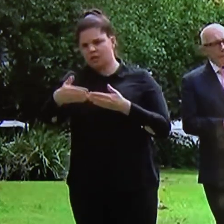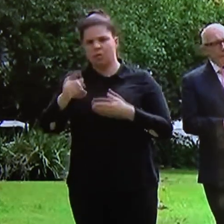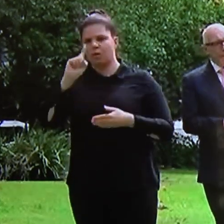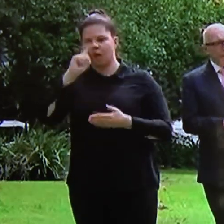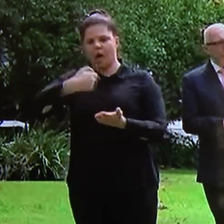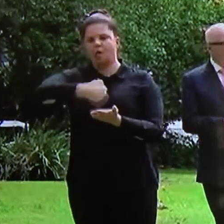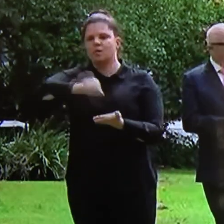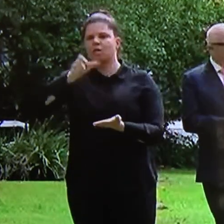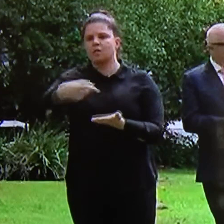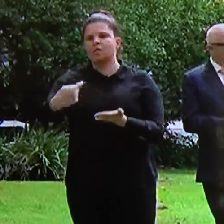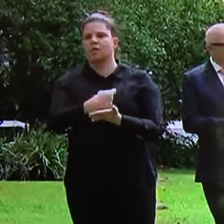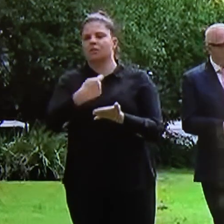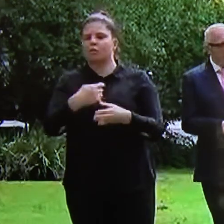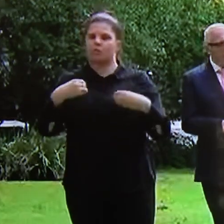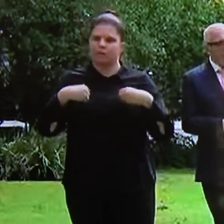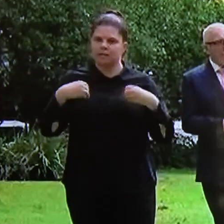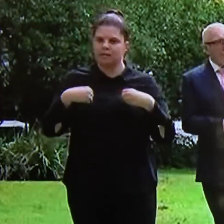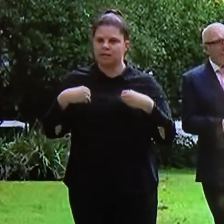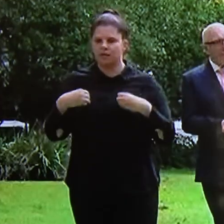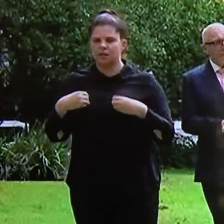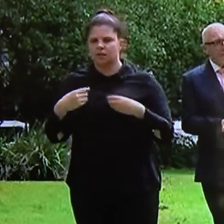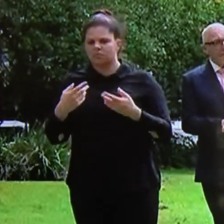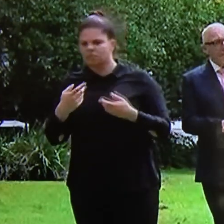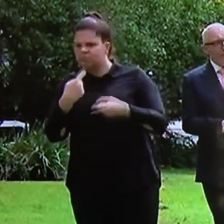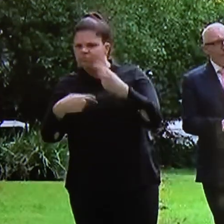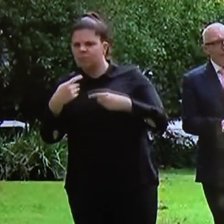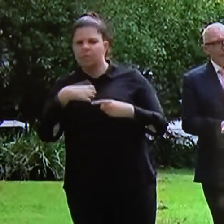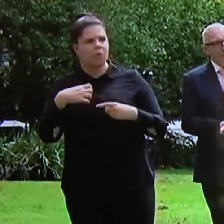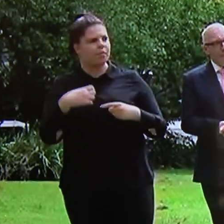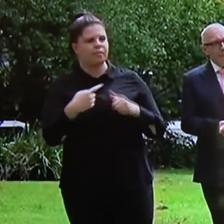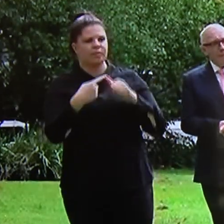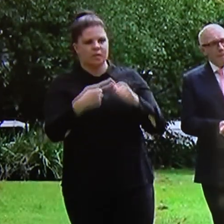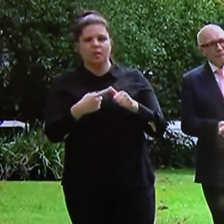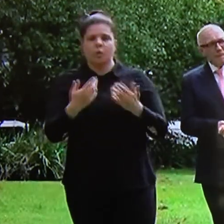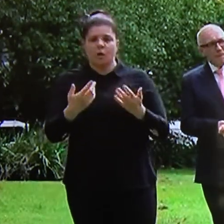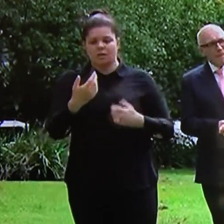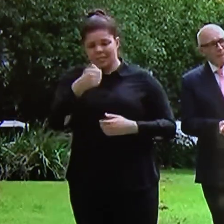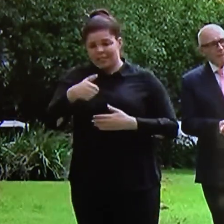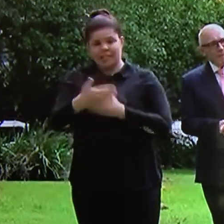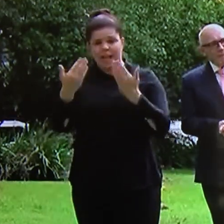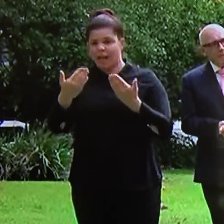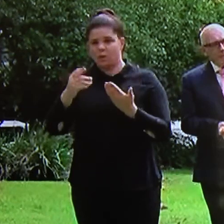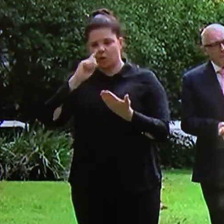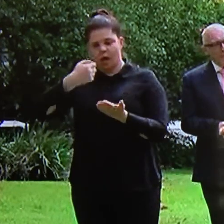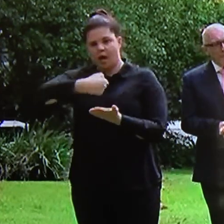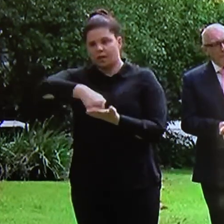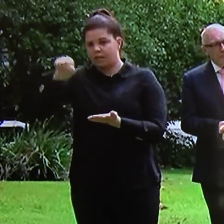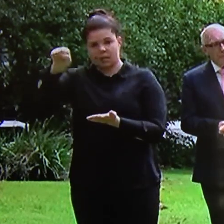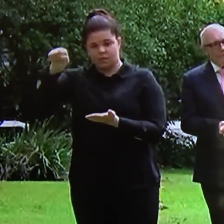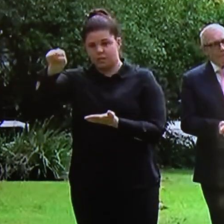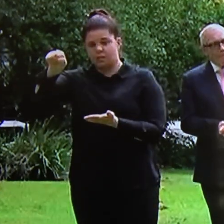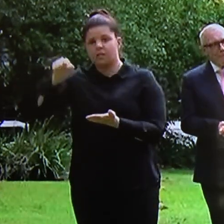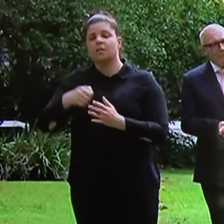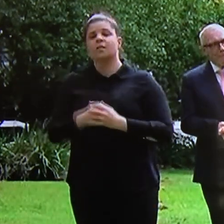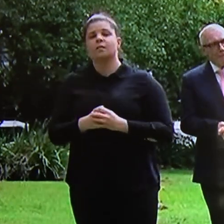I mean, Minister Anderson might want to provide some support, but the reality is you cannot. There is a stop on evictions for 60 days, and there is a moratorium